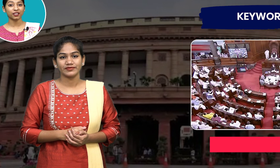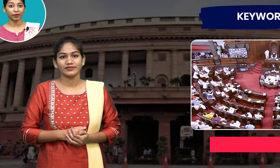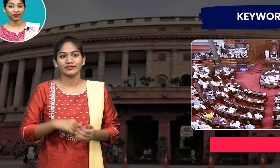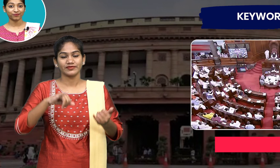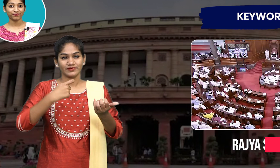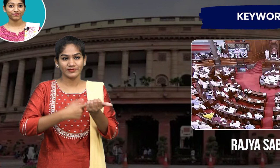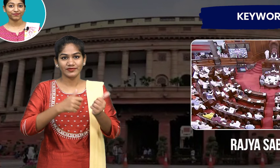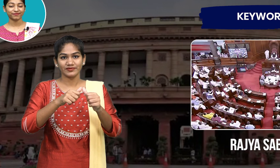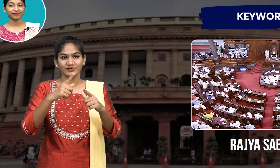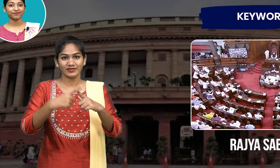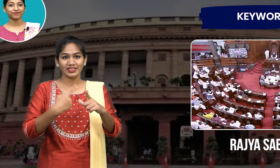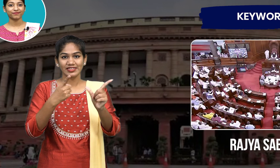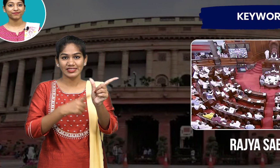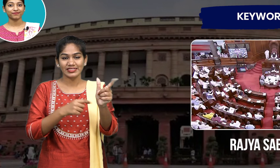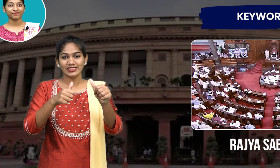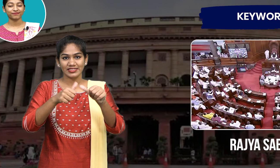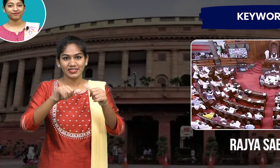Rajya Sabha.